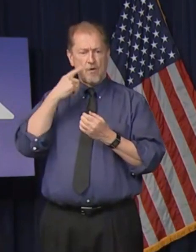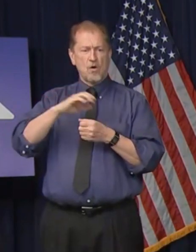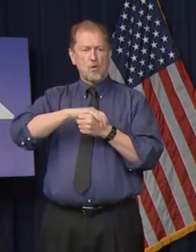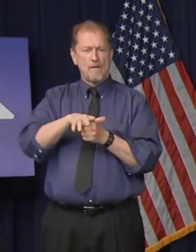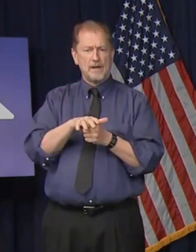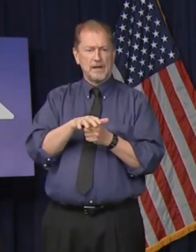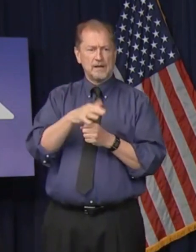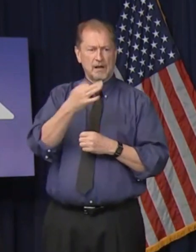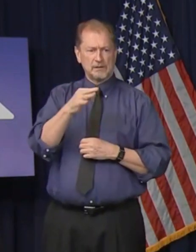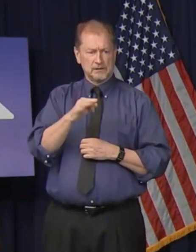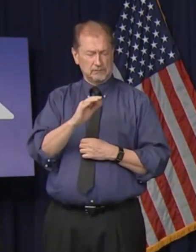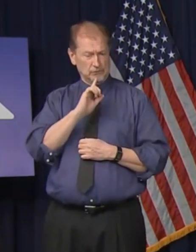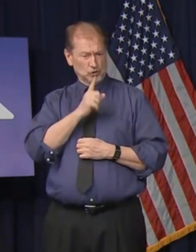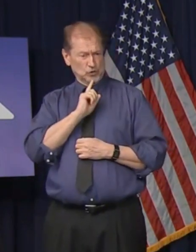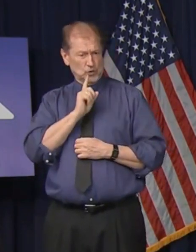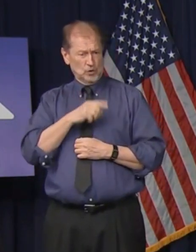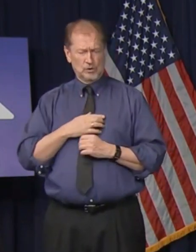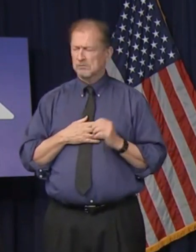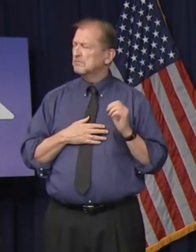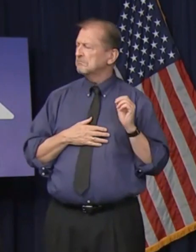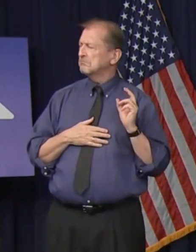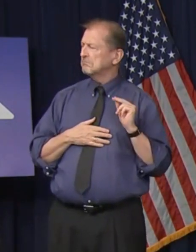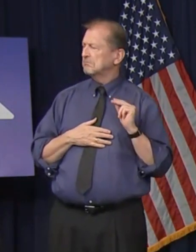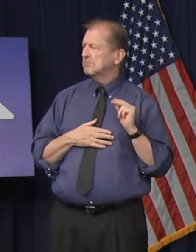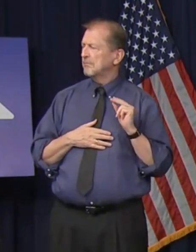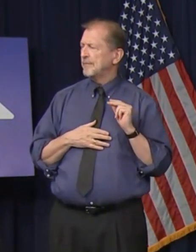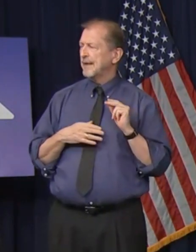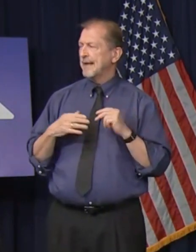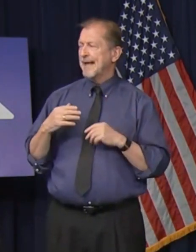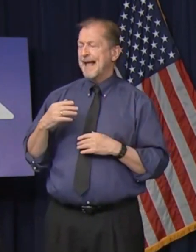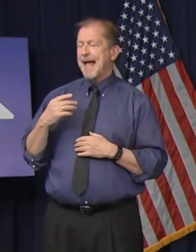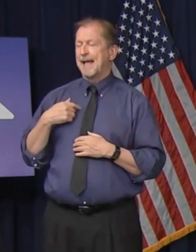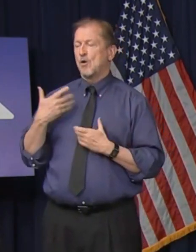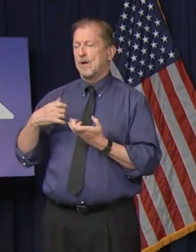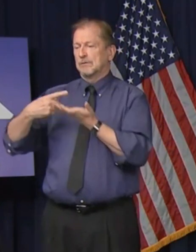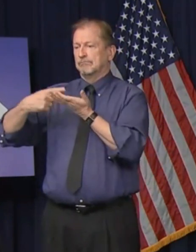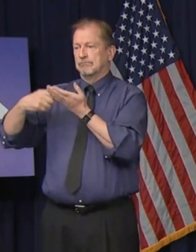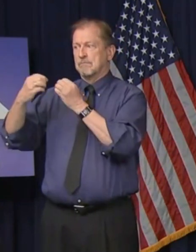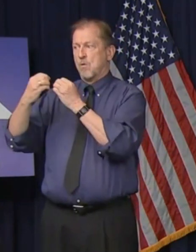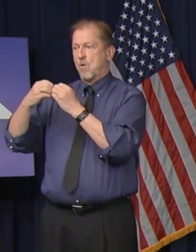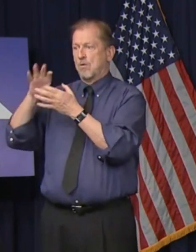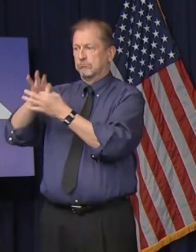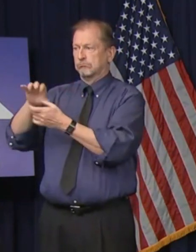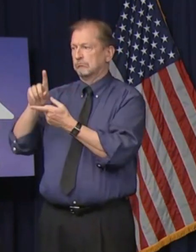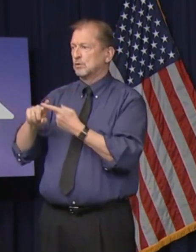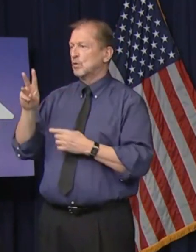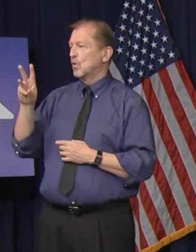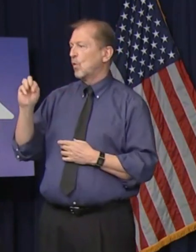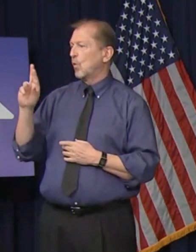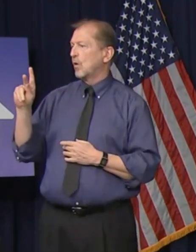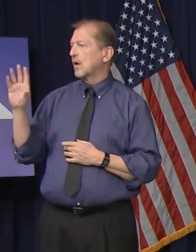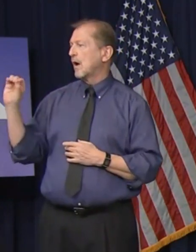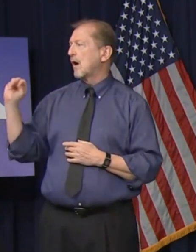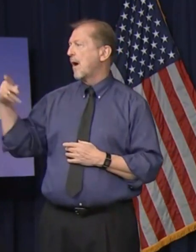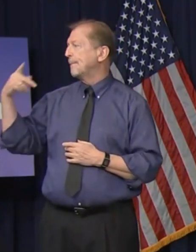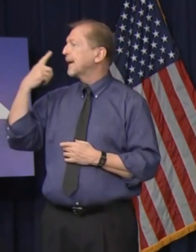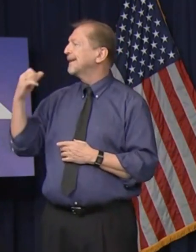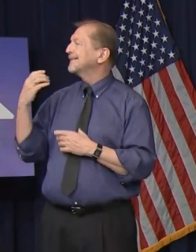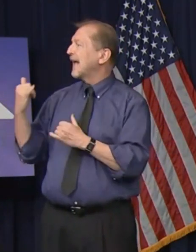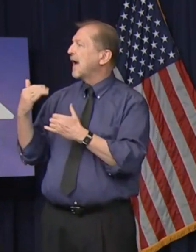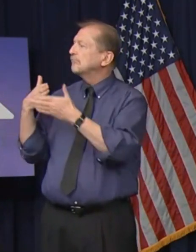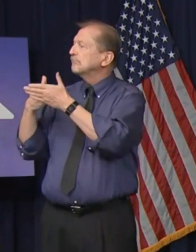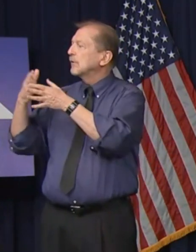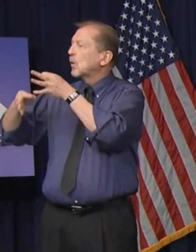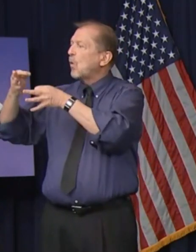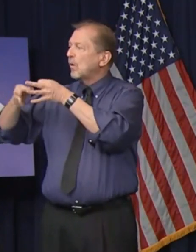That is not true, and I don't really want to comment any further because I know it's a subject of litigation.